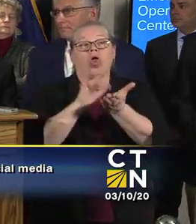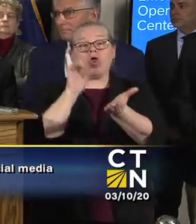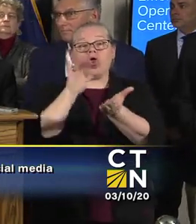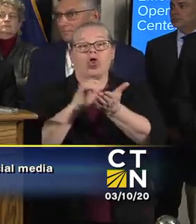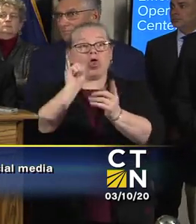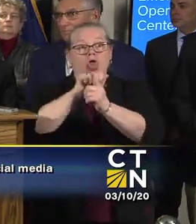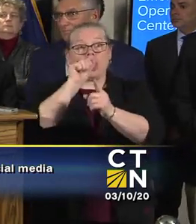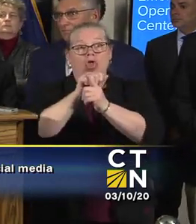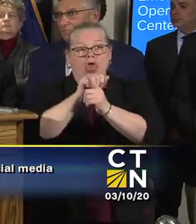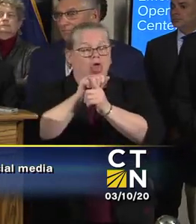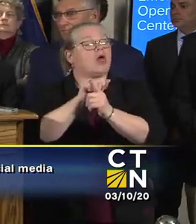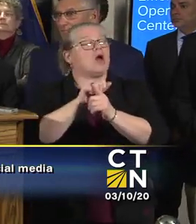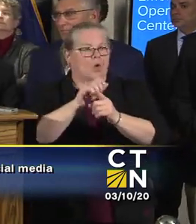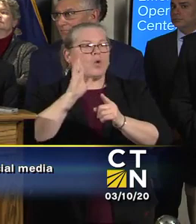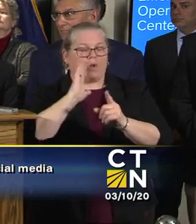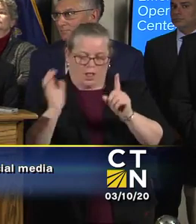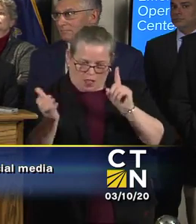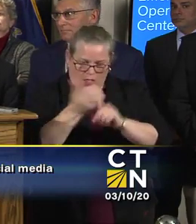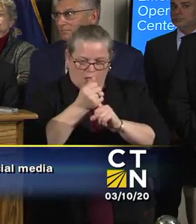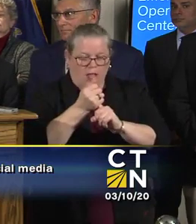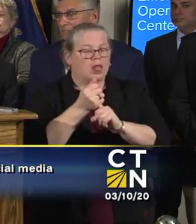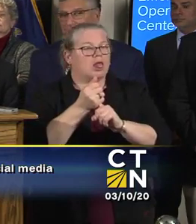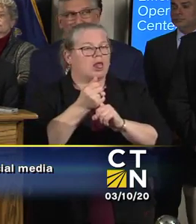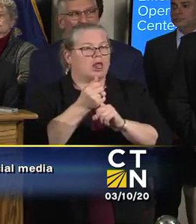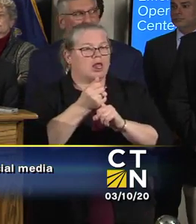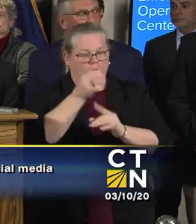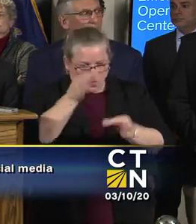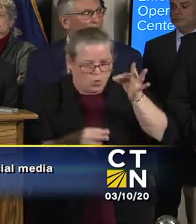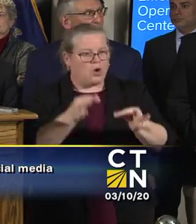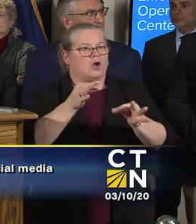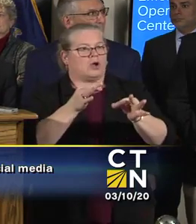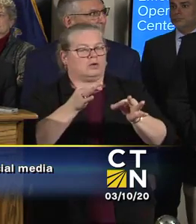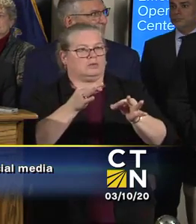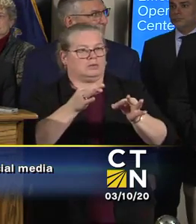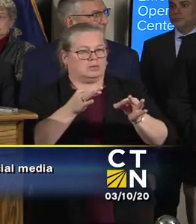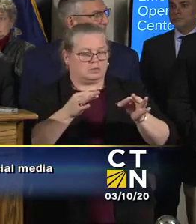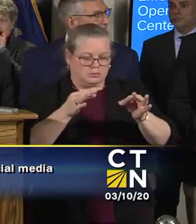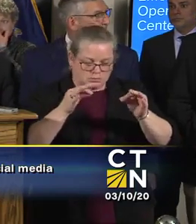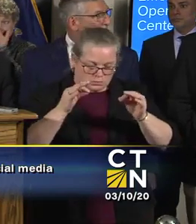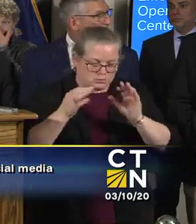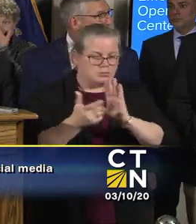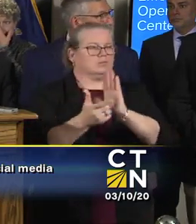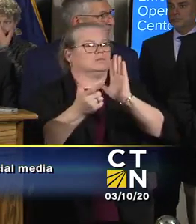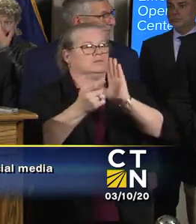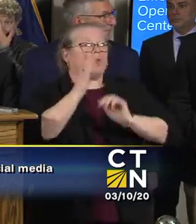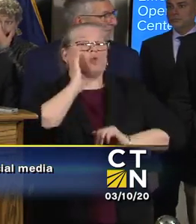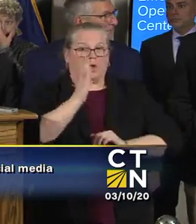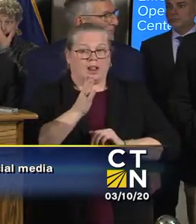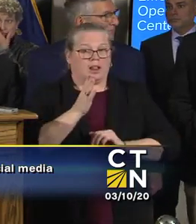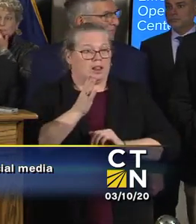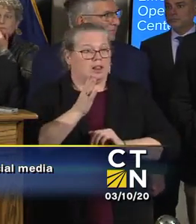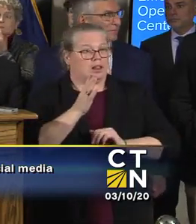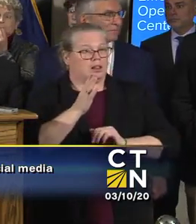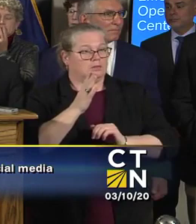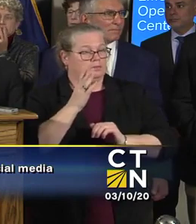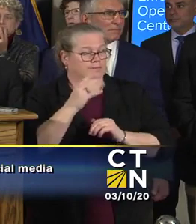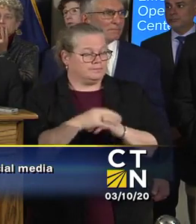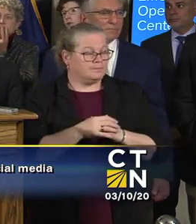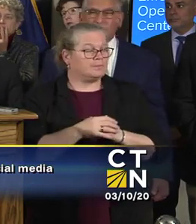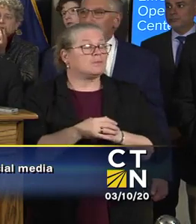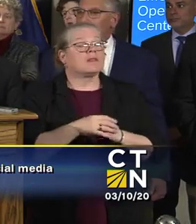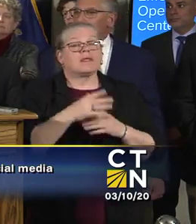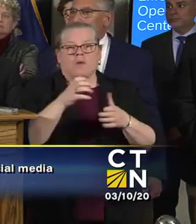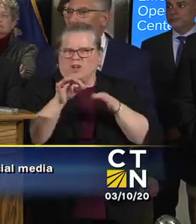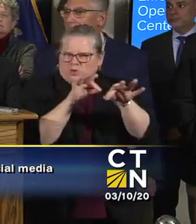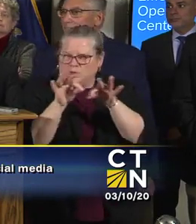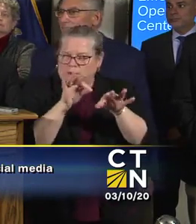this crisis as an opportunity to take advantage of people by price gouging or profiteering. Let me just explain that